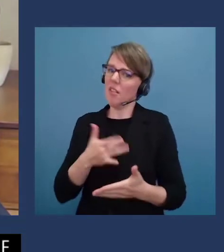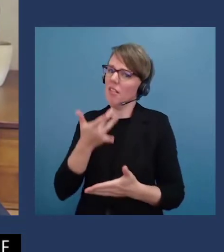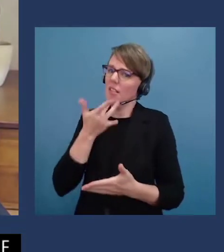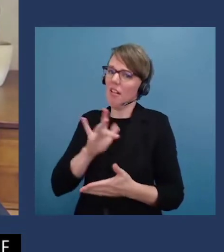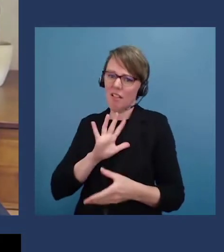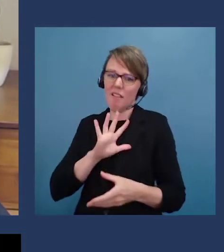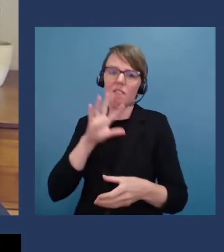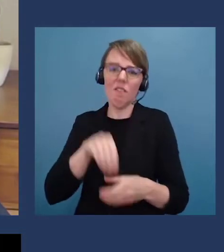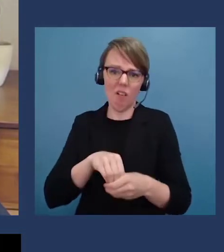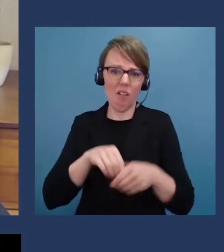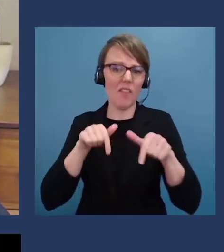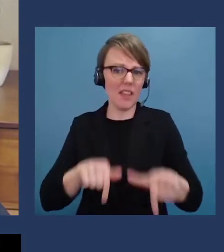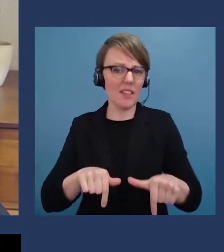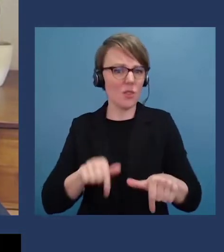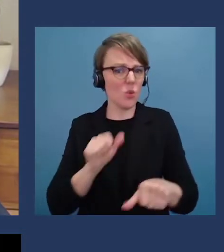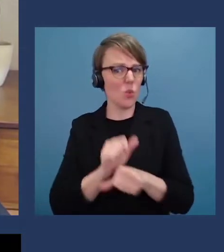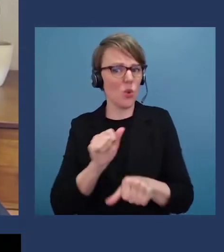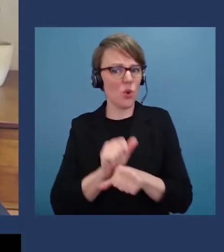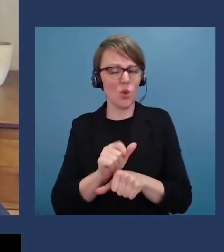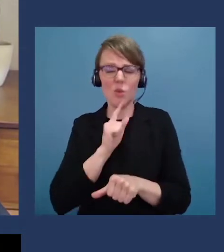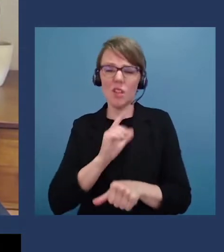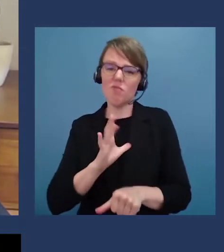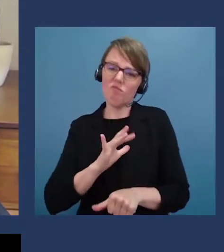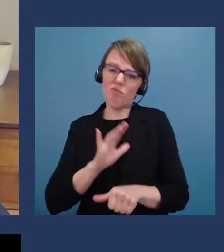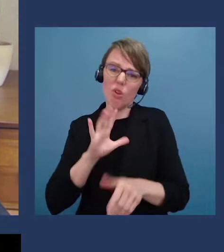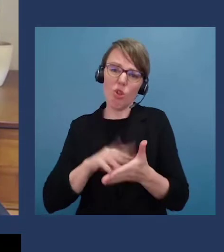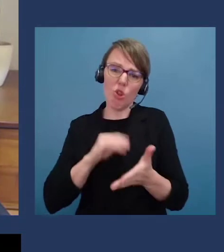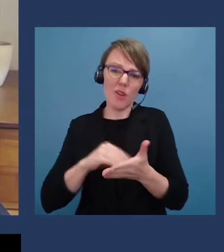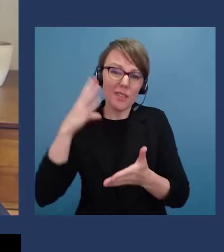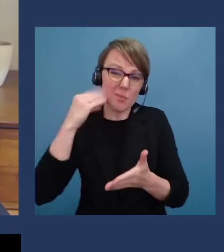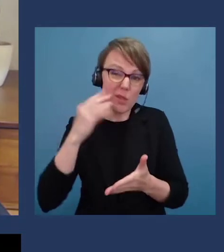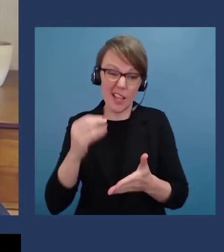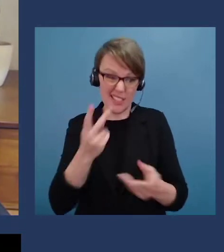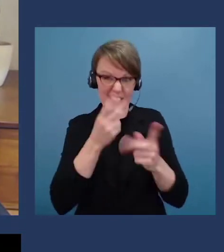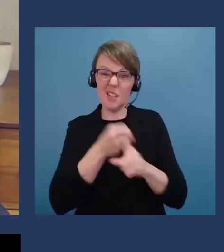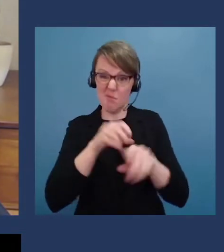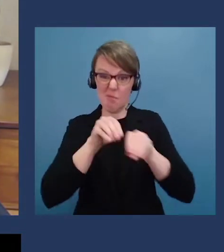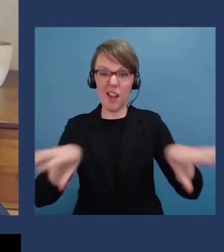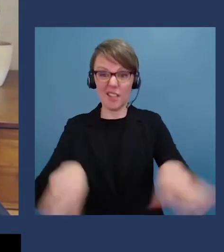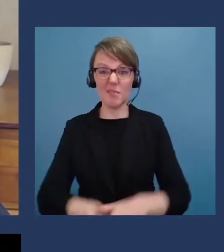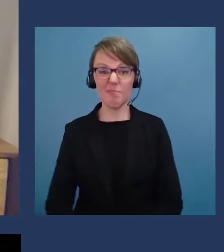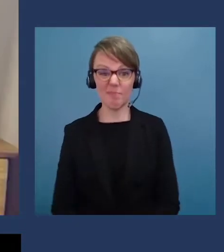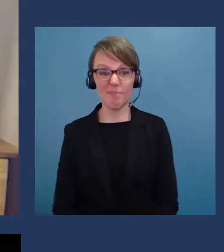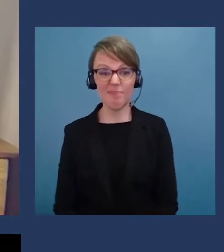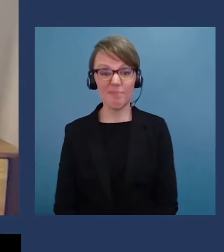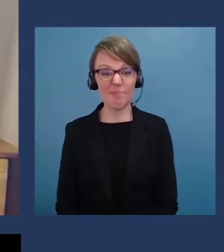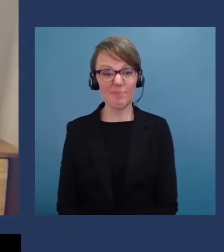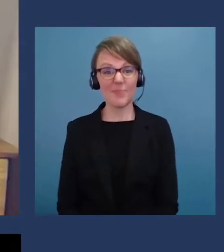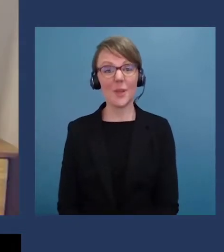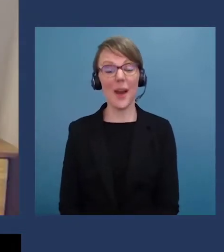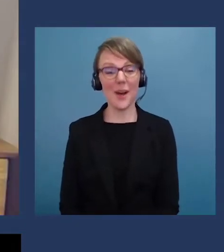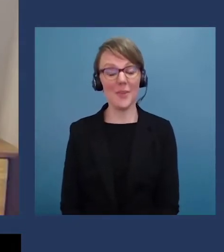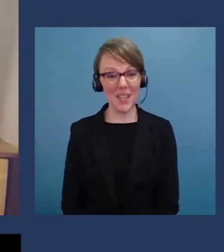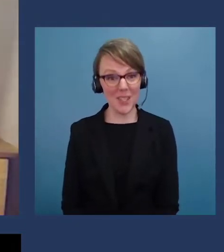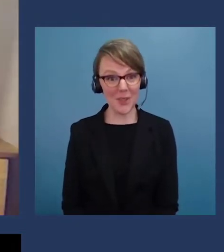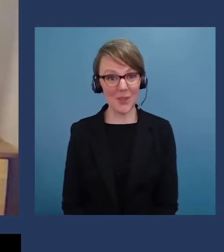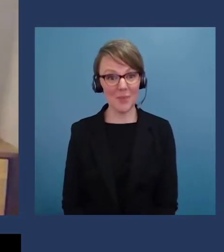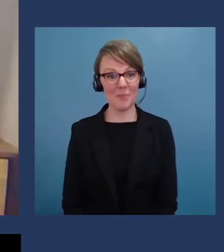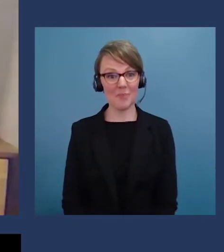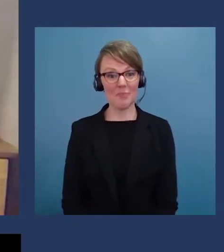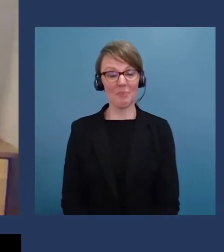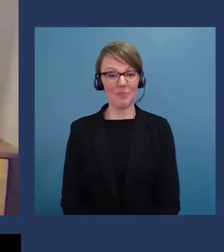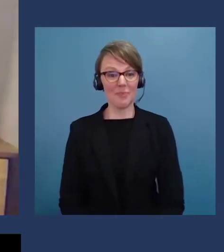throughout Microsoft. In my case, the first time I immersed myself around accessibility, the needs of the community, as well